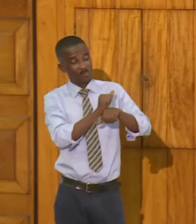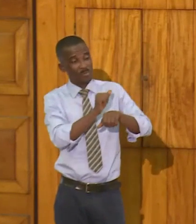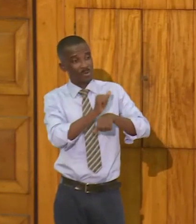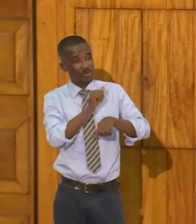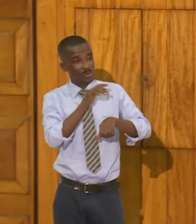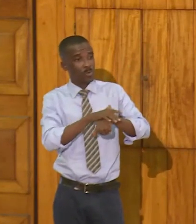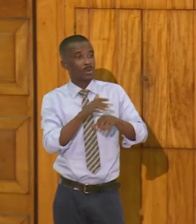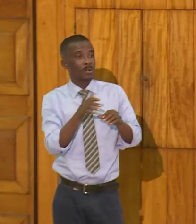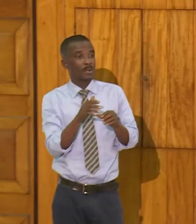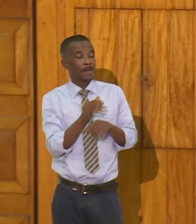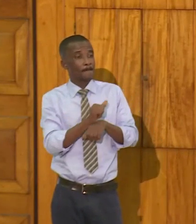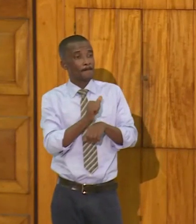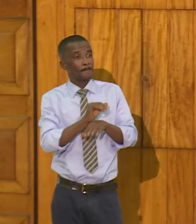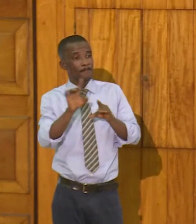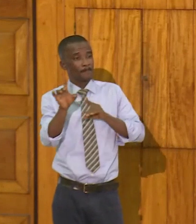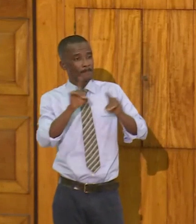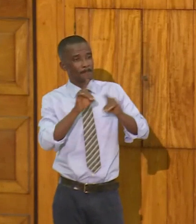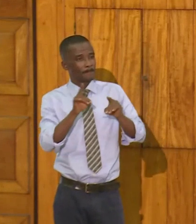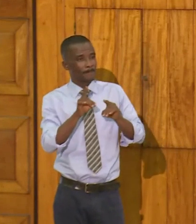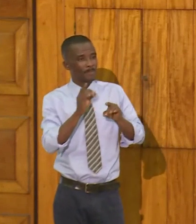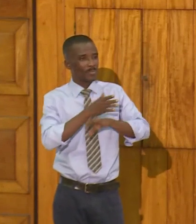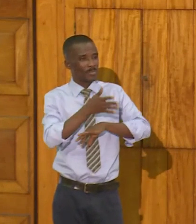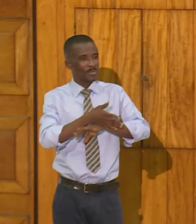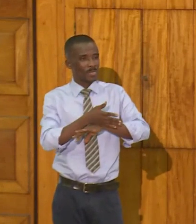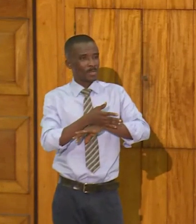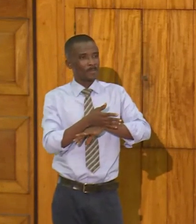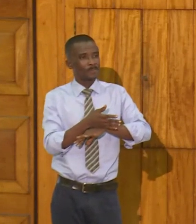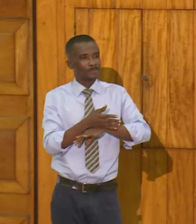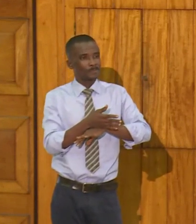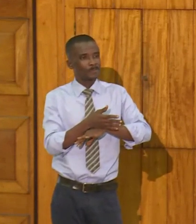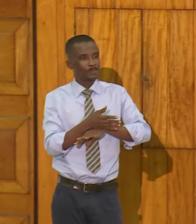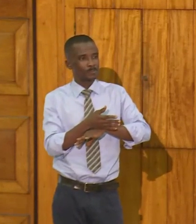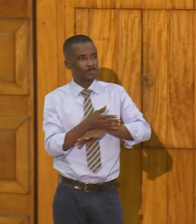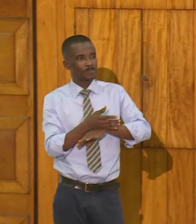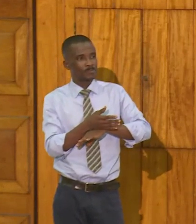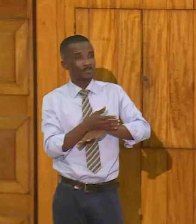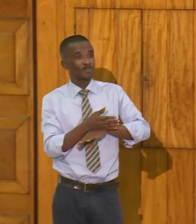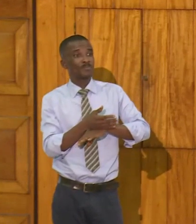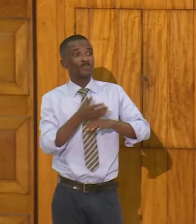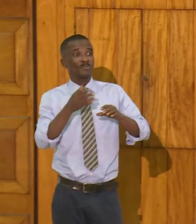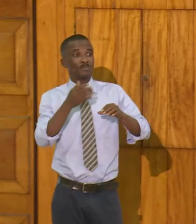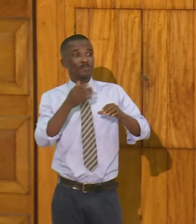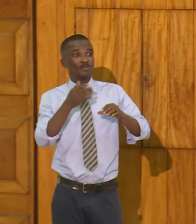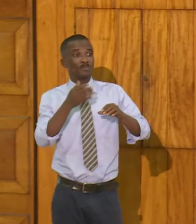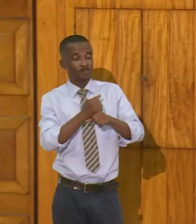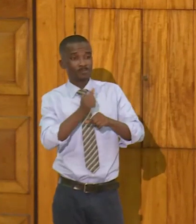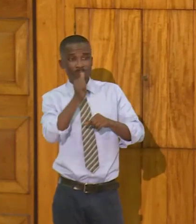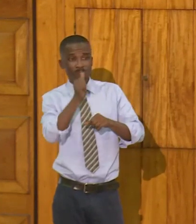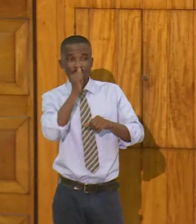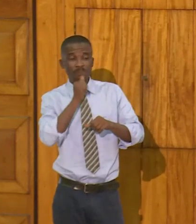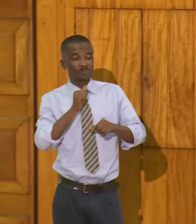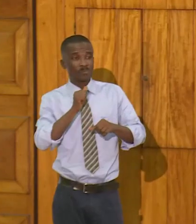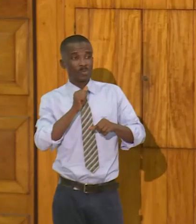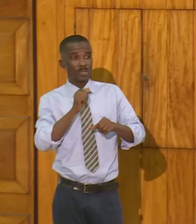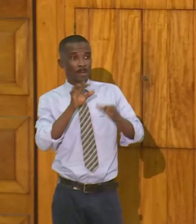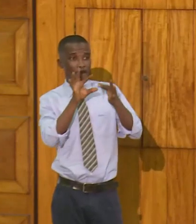was a component of this work that was done after this one, was to now set up a